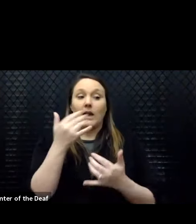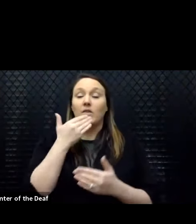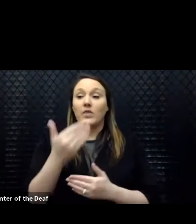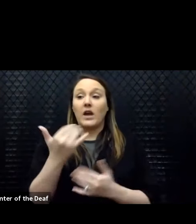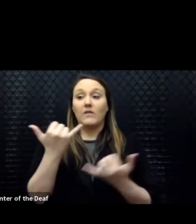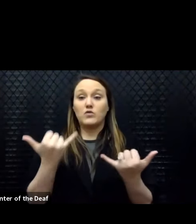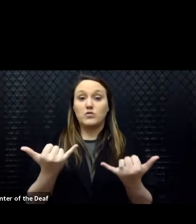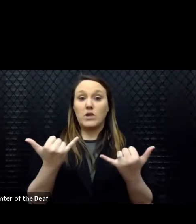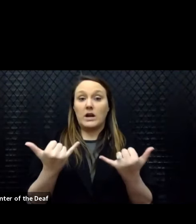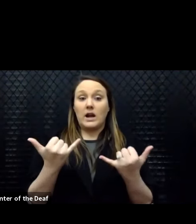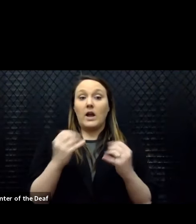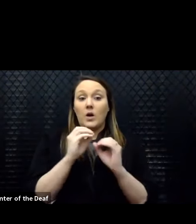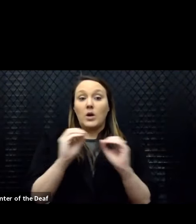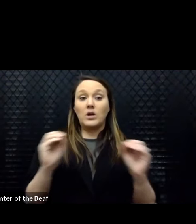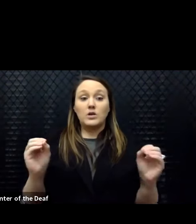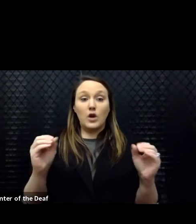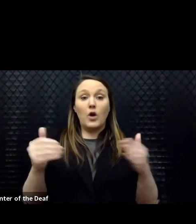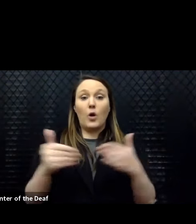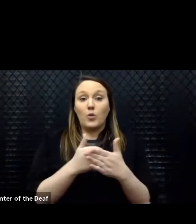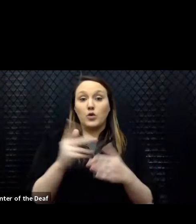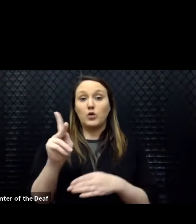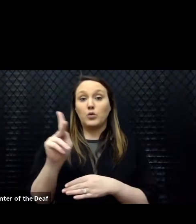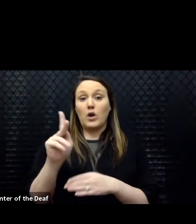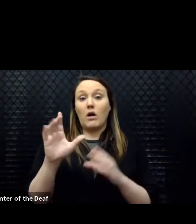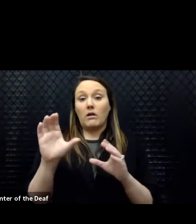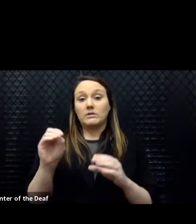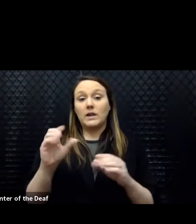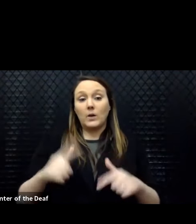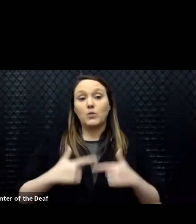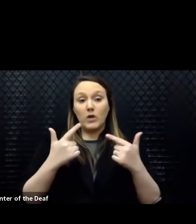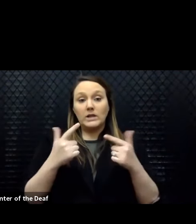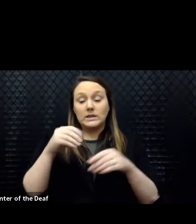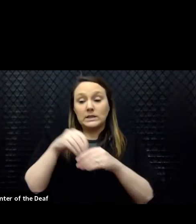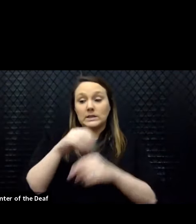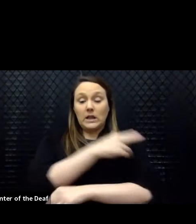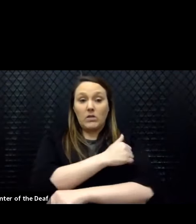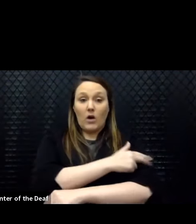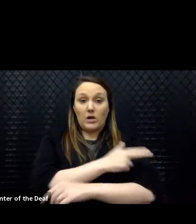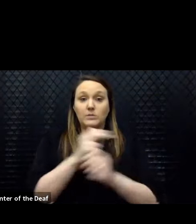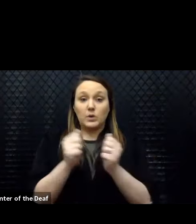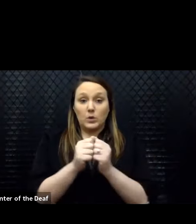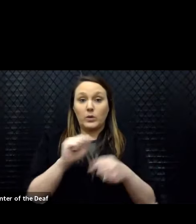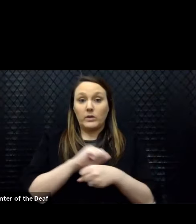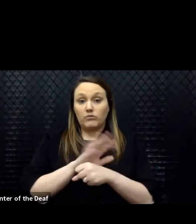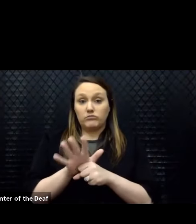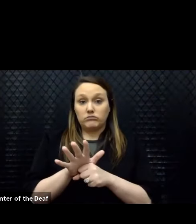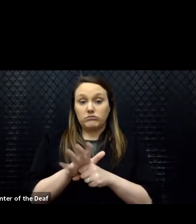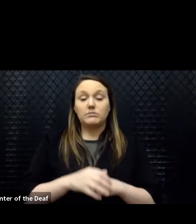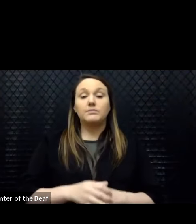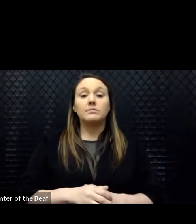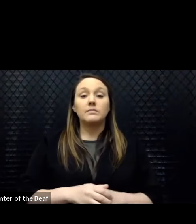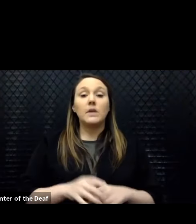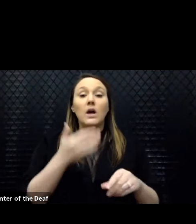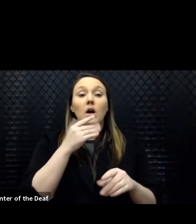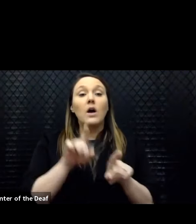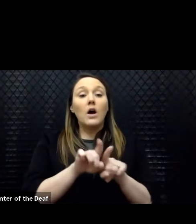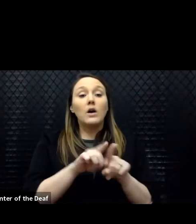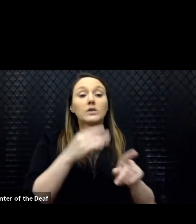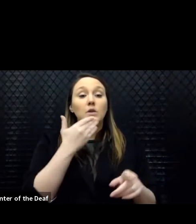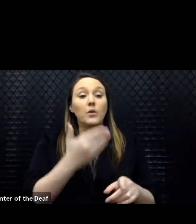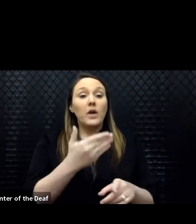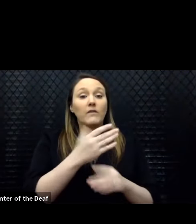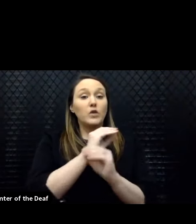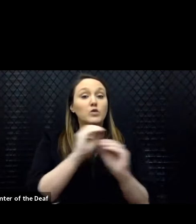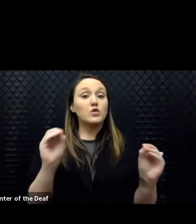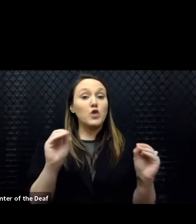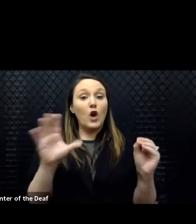no Knox County residents that are currently hospitalized with COVID-19. We are also thankful to report that we have no additional deaths